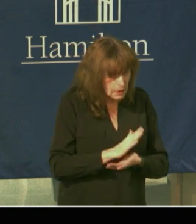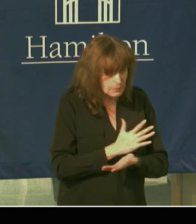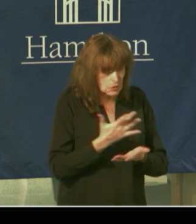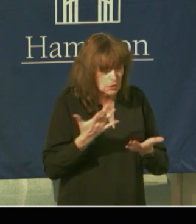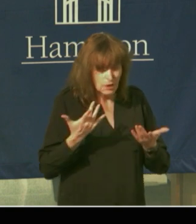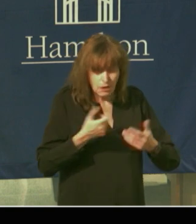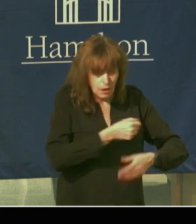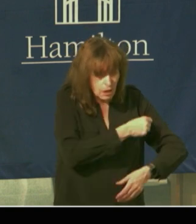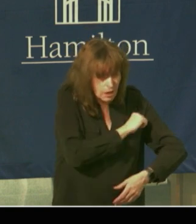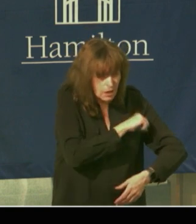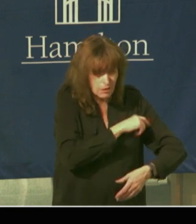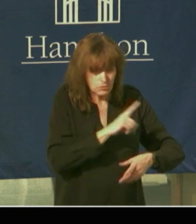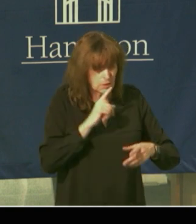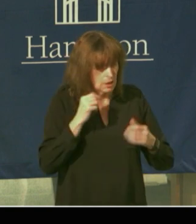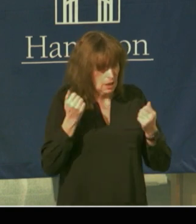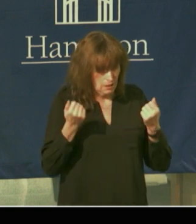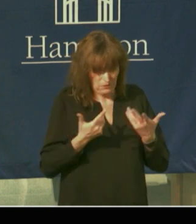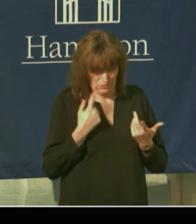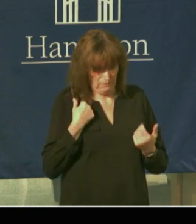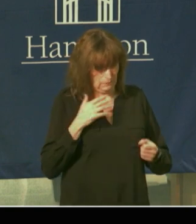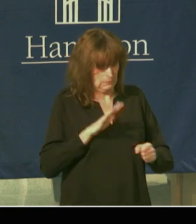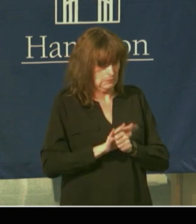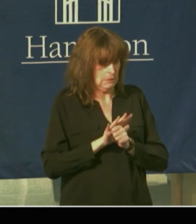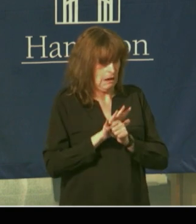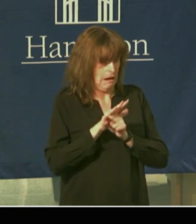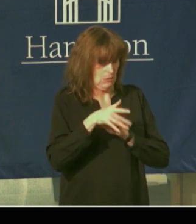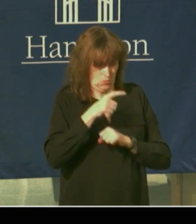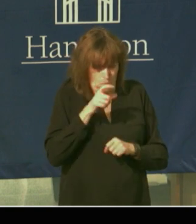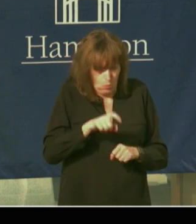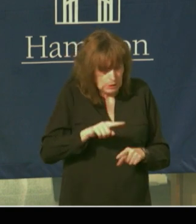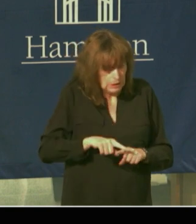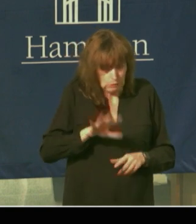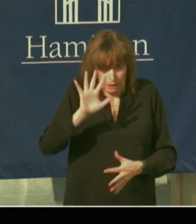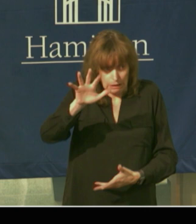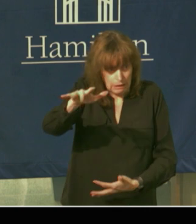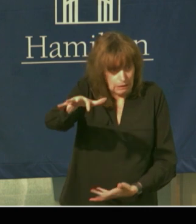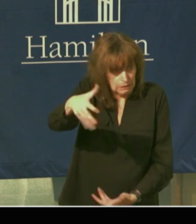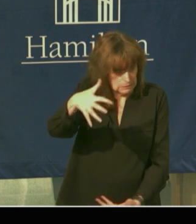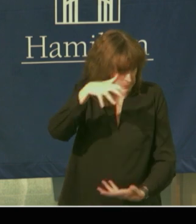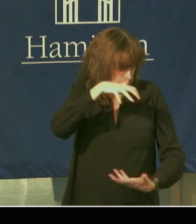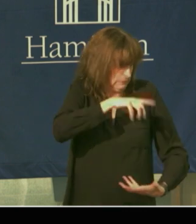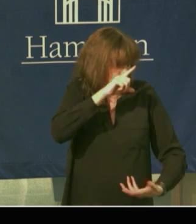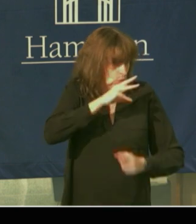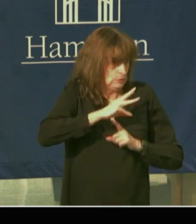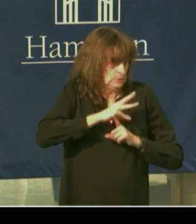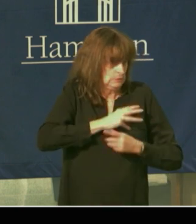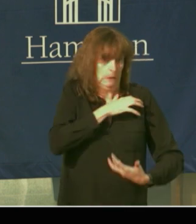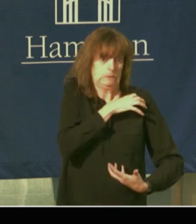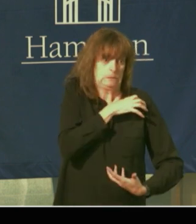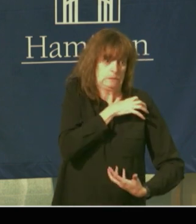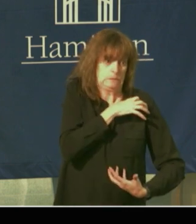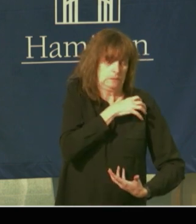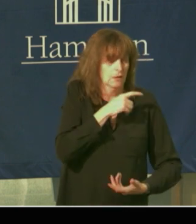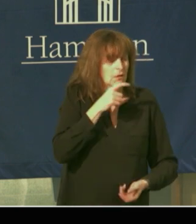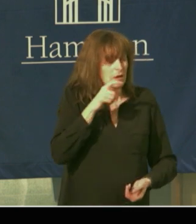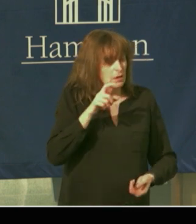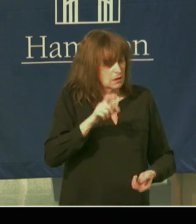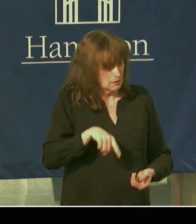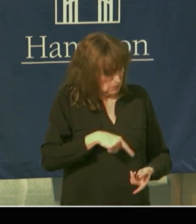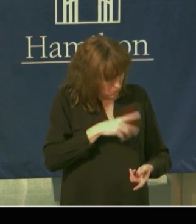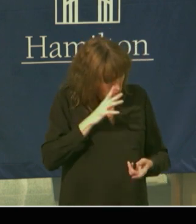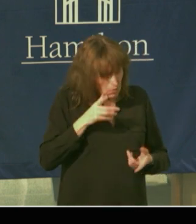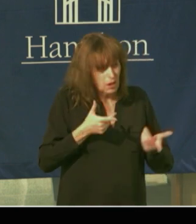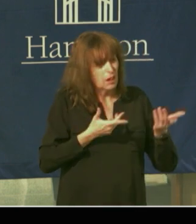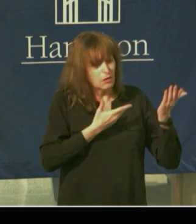need for people to, take 6 months' supply worth of those goods. The supplies are going to continue to come in. The